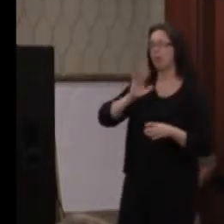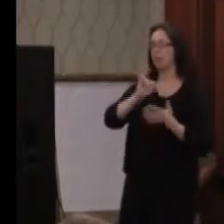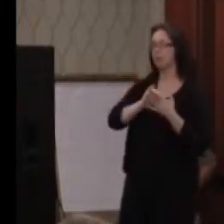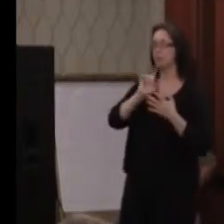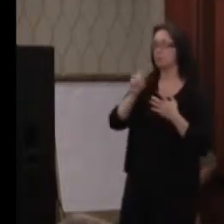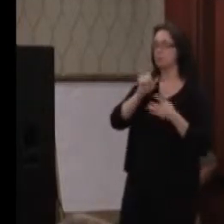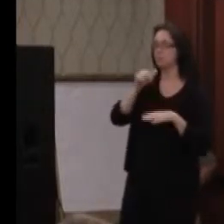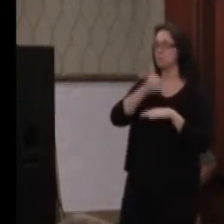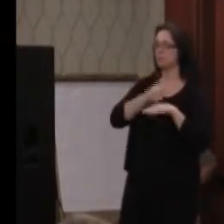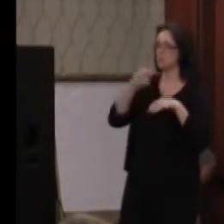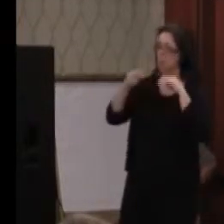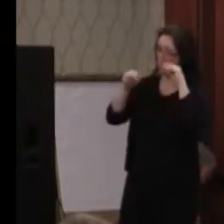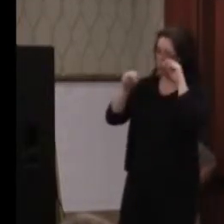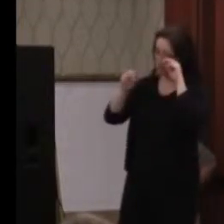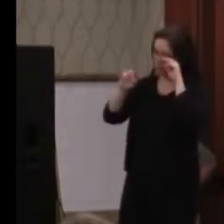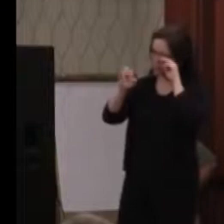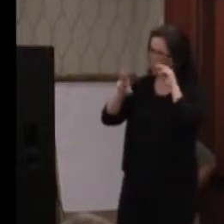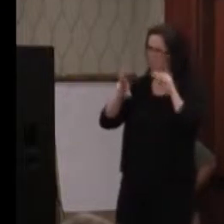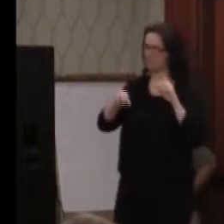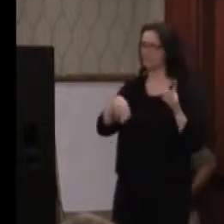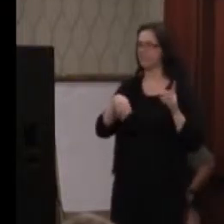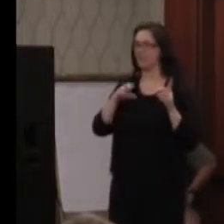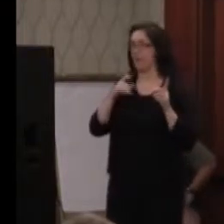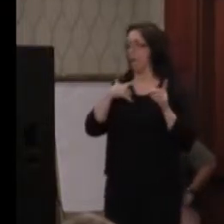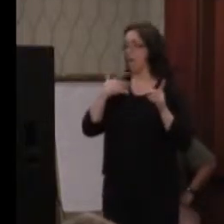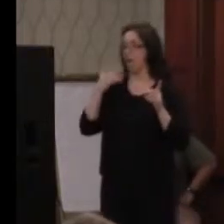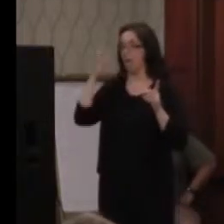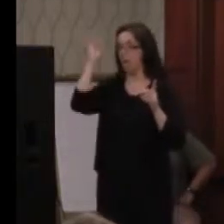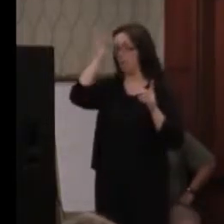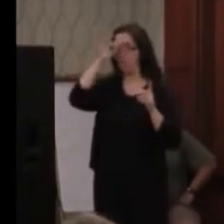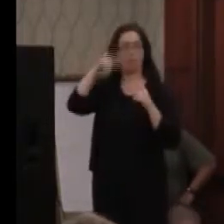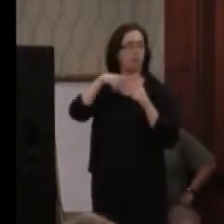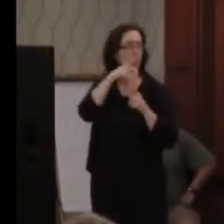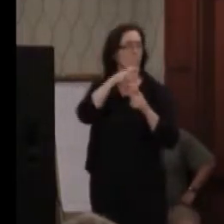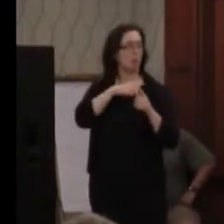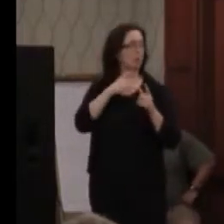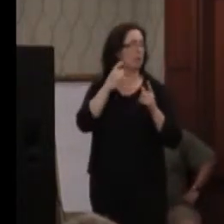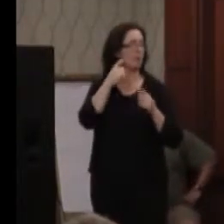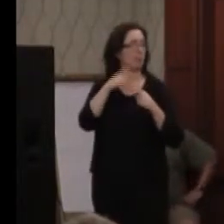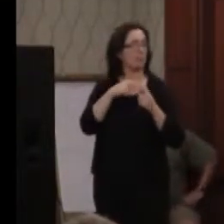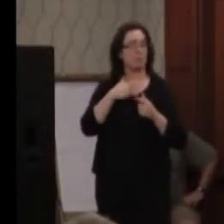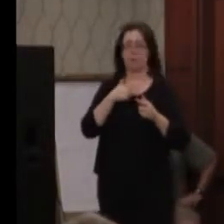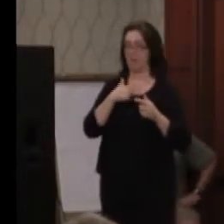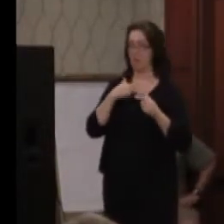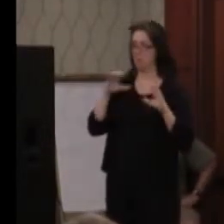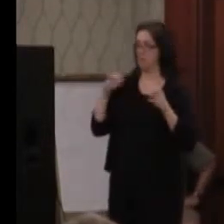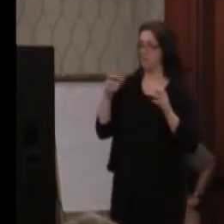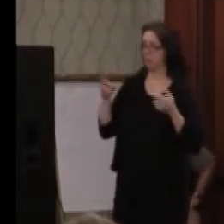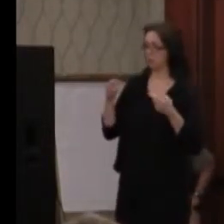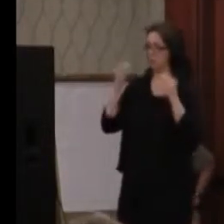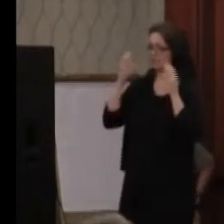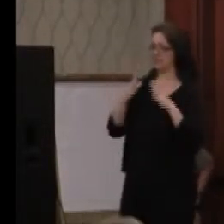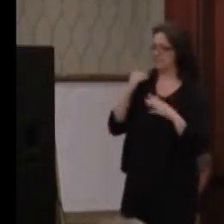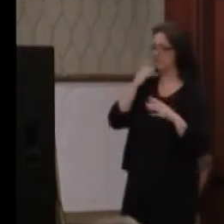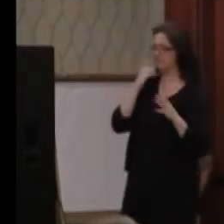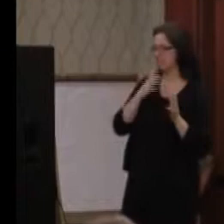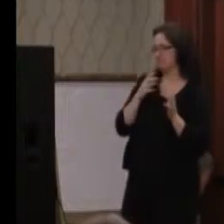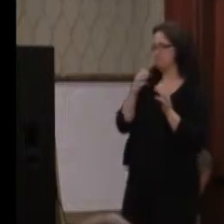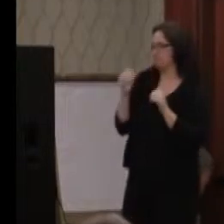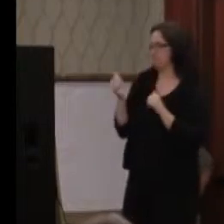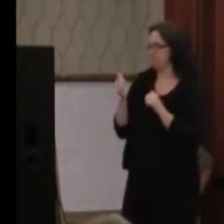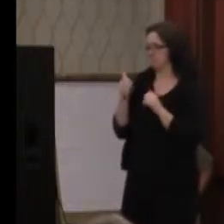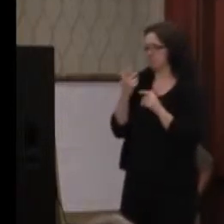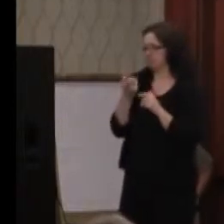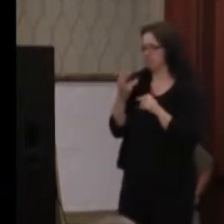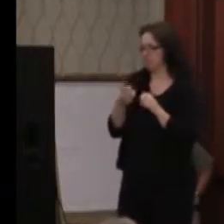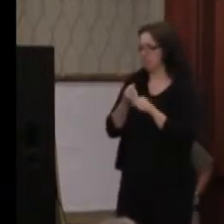time. It was Hoosier. Ellen Munns. I have no idea how this woman heard of me, because I was still a classroom teacher. I had just left teaching maybe a few years